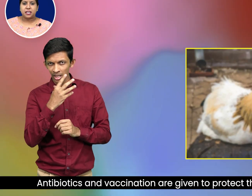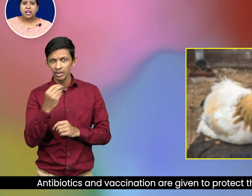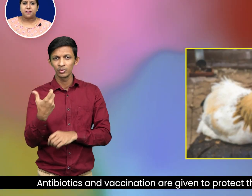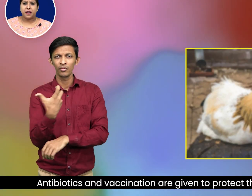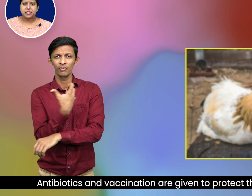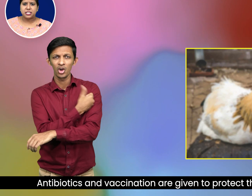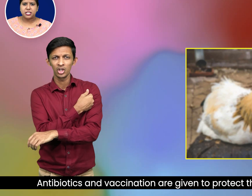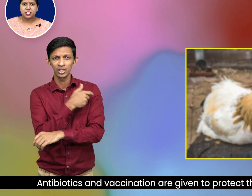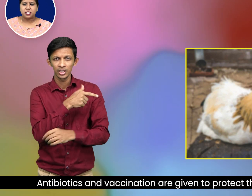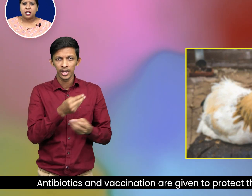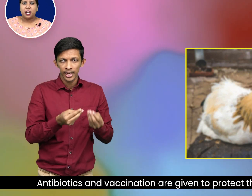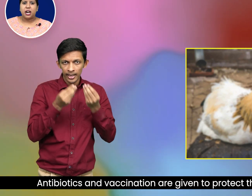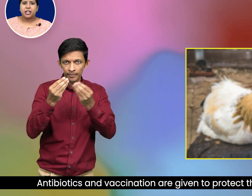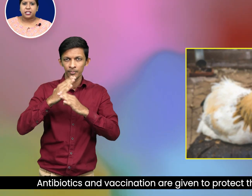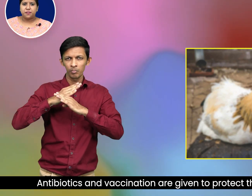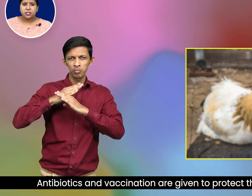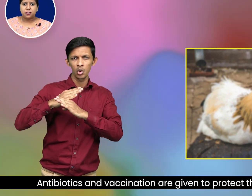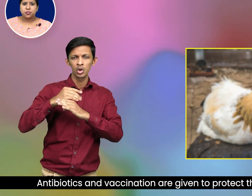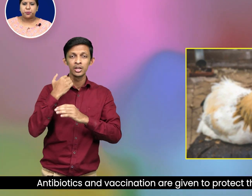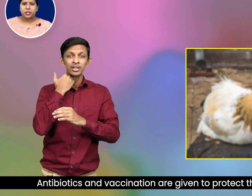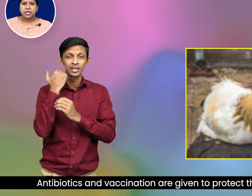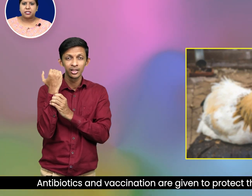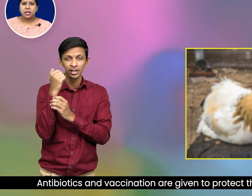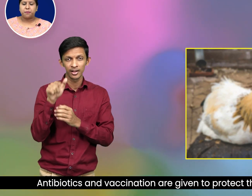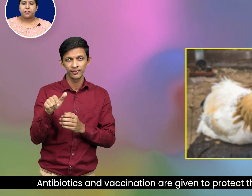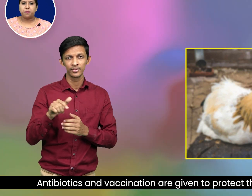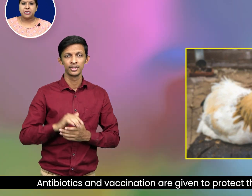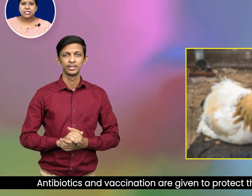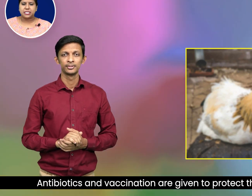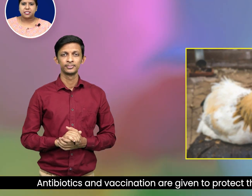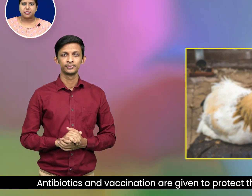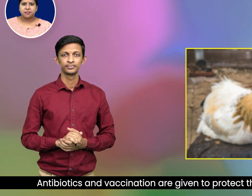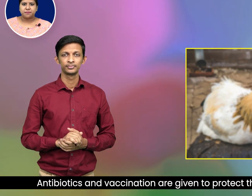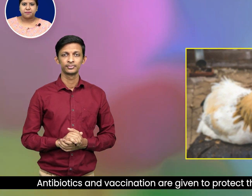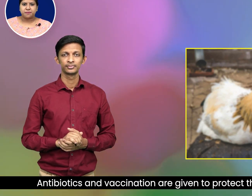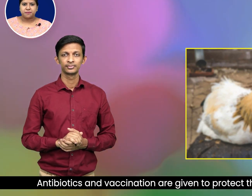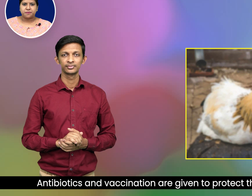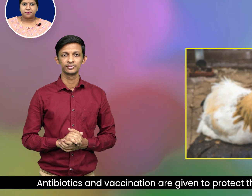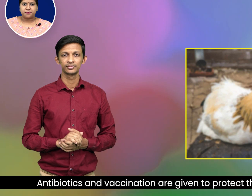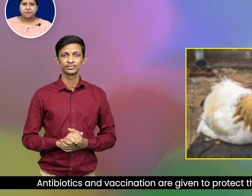Antibiotics and vaccination are given to protect them from diseases.